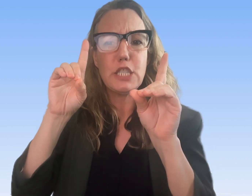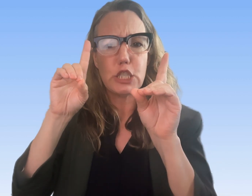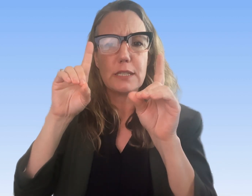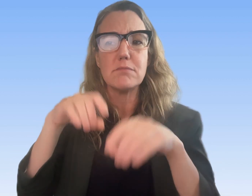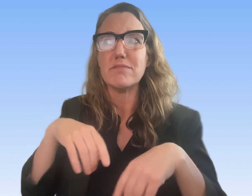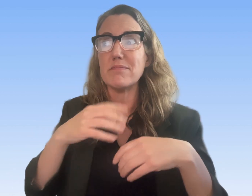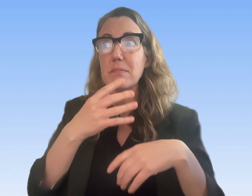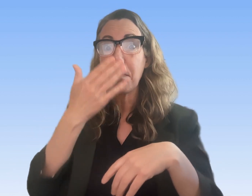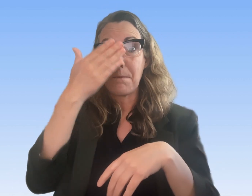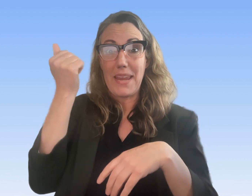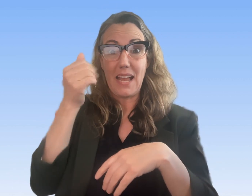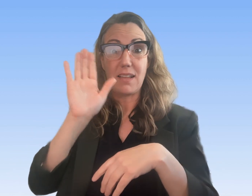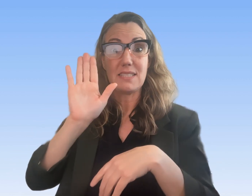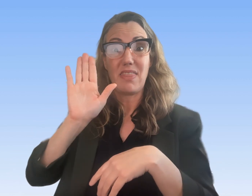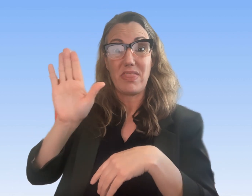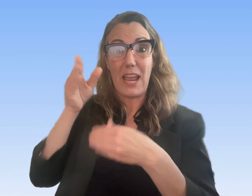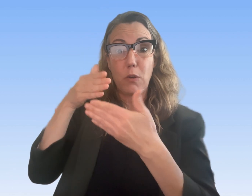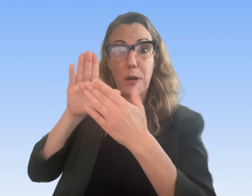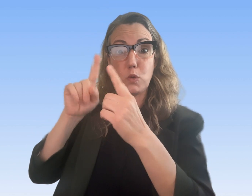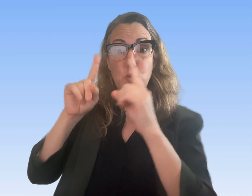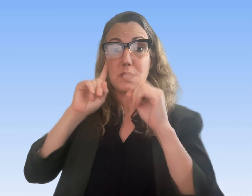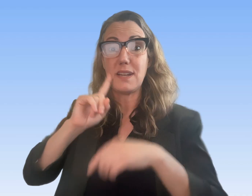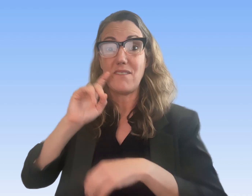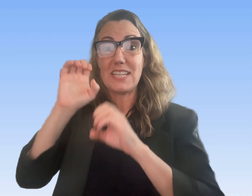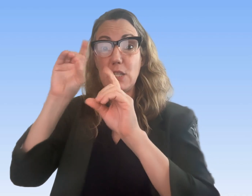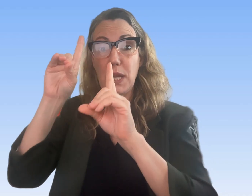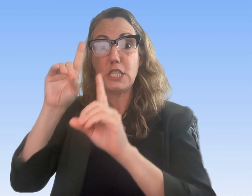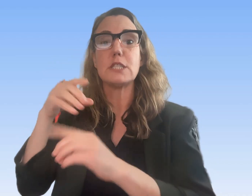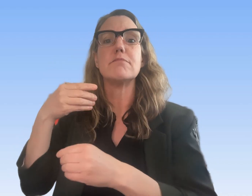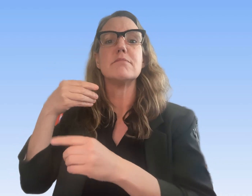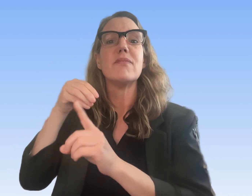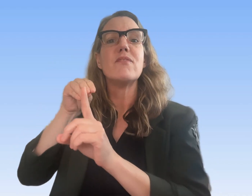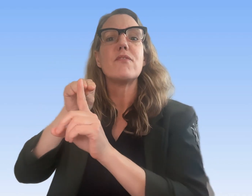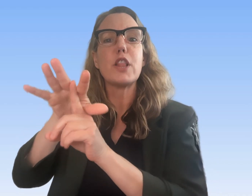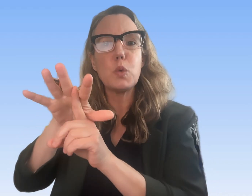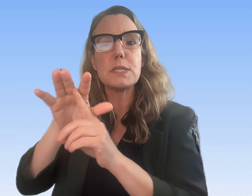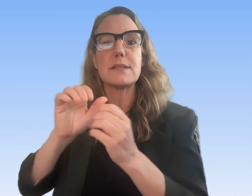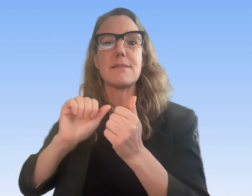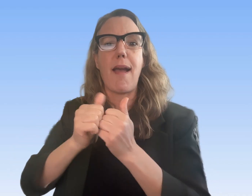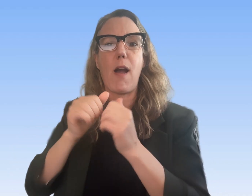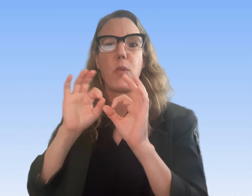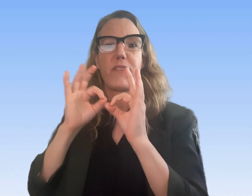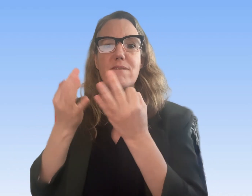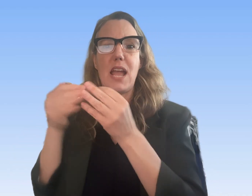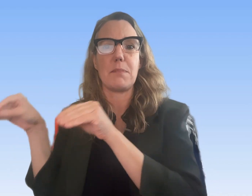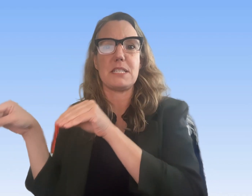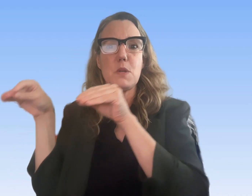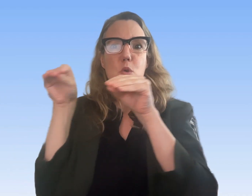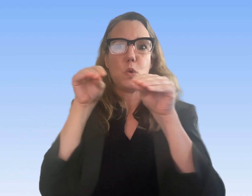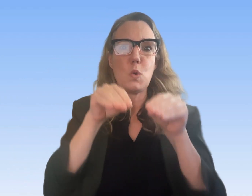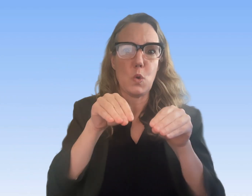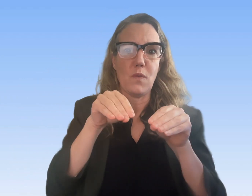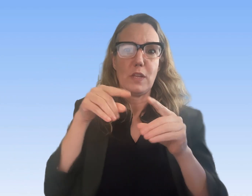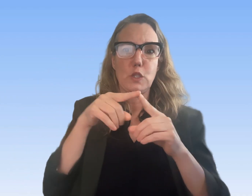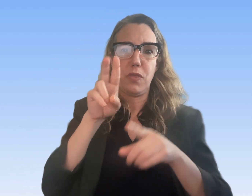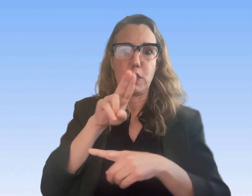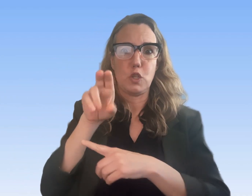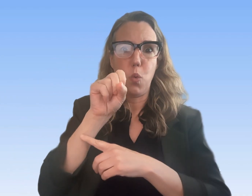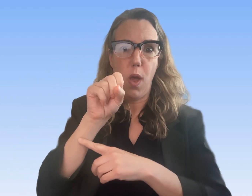education? Because their approach to deaf education loses how the family to the US